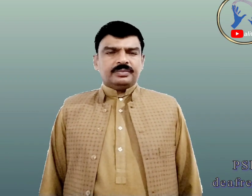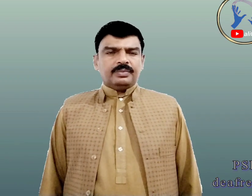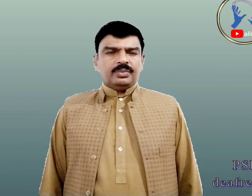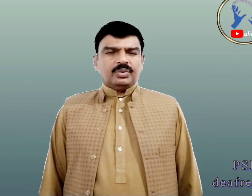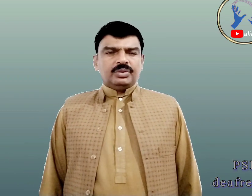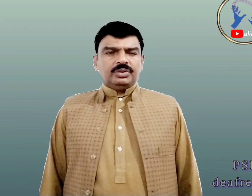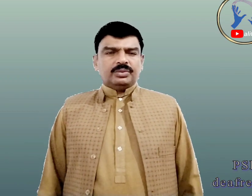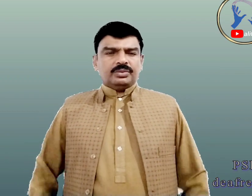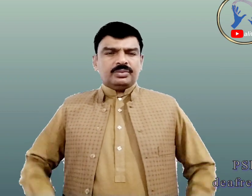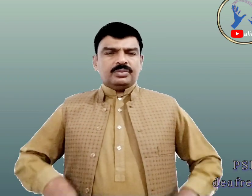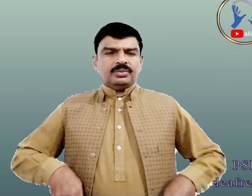polio,